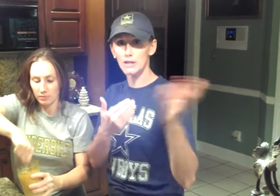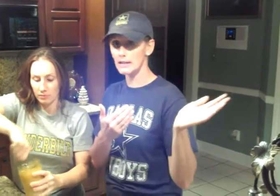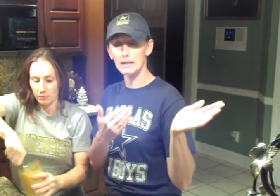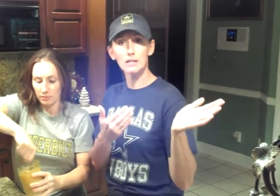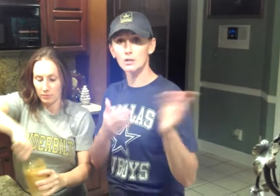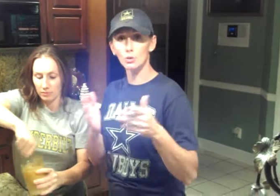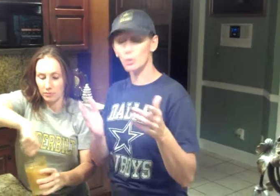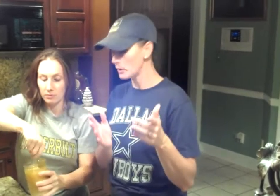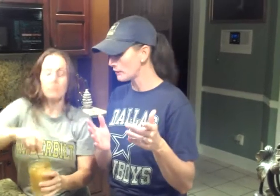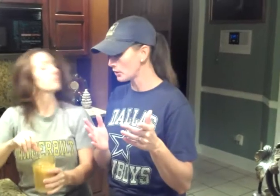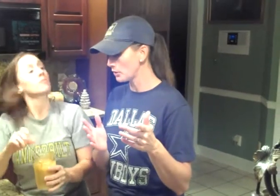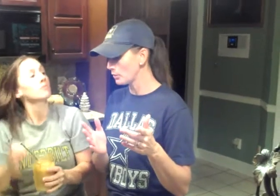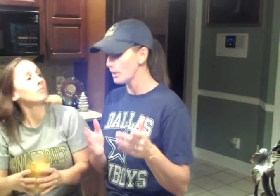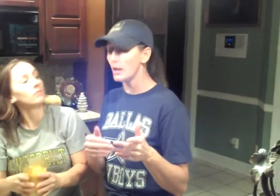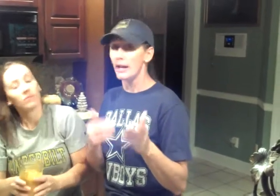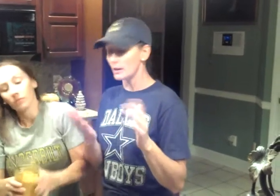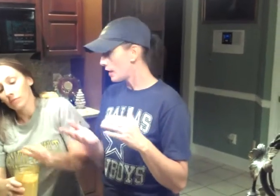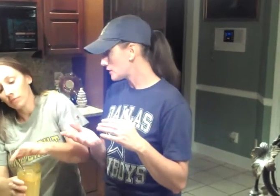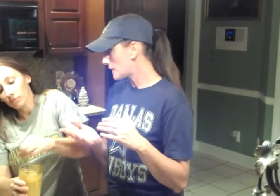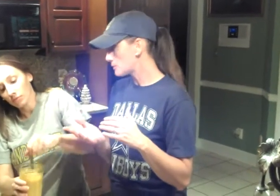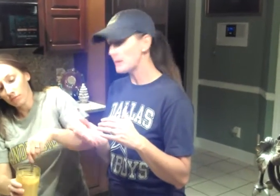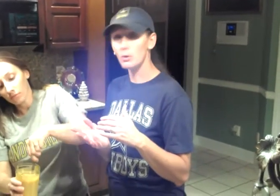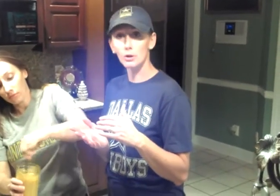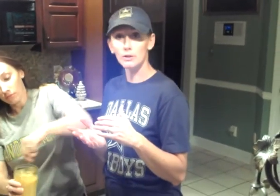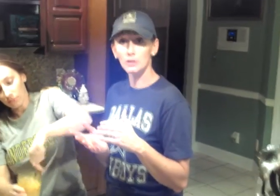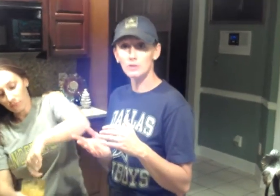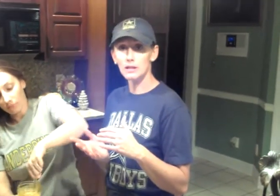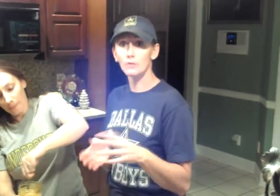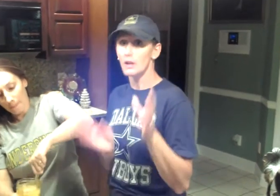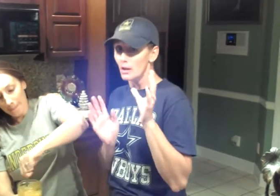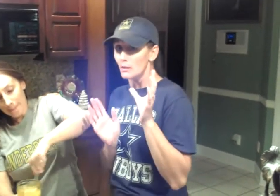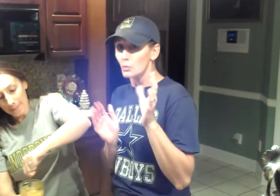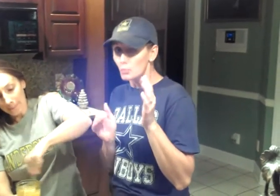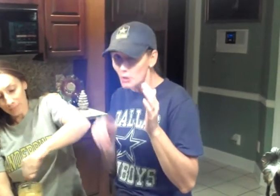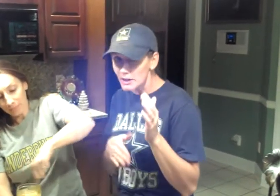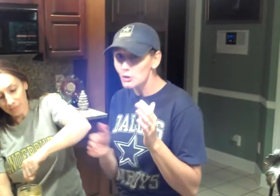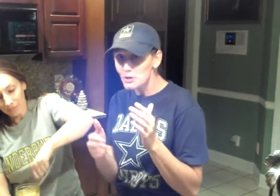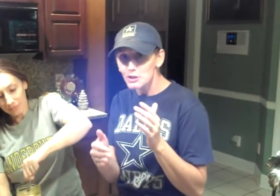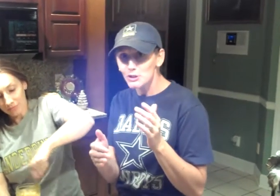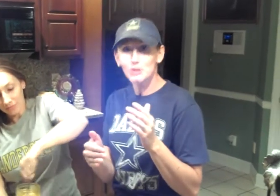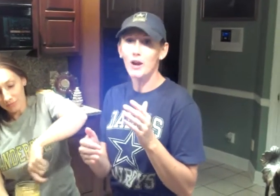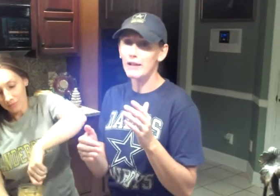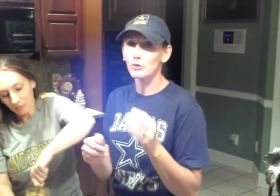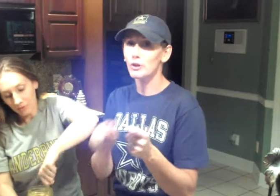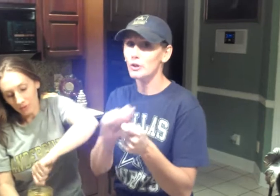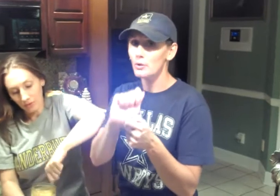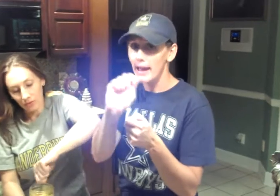taking the kids to school or whatever you do, and a lot of times people are guilty of running through a certain drive-thru, handing